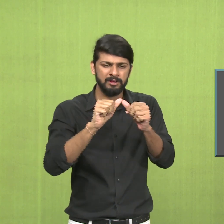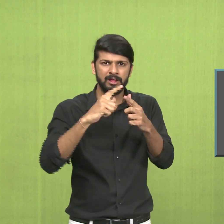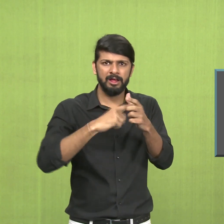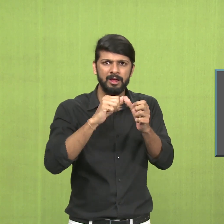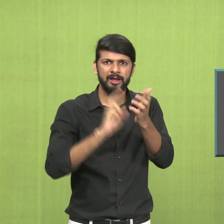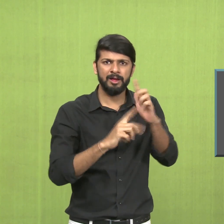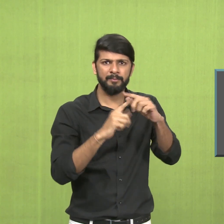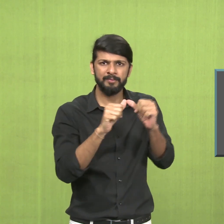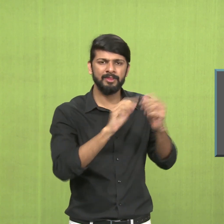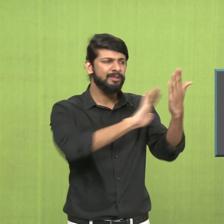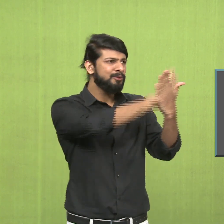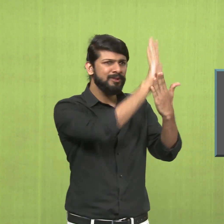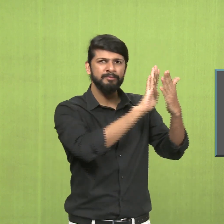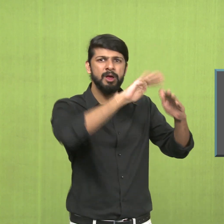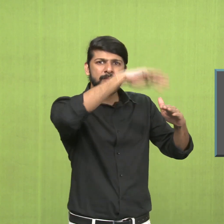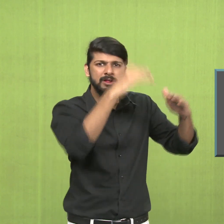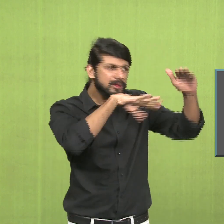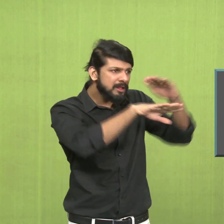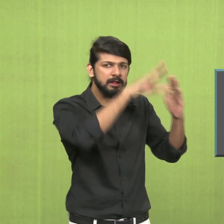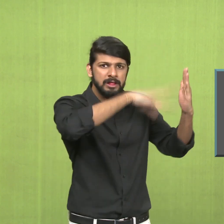Then we will discuss the murals of Ajanta.